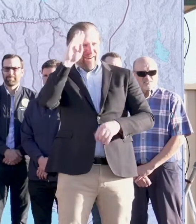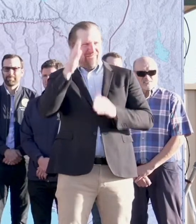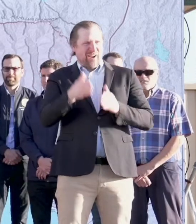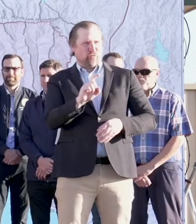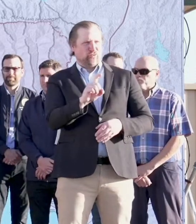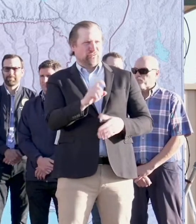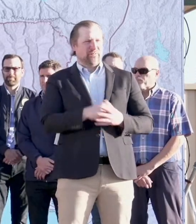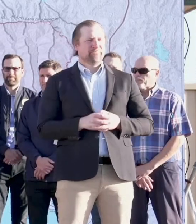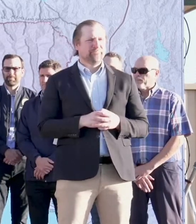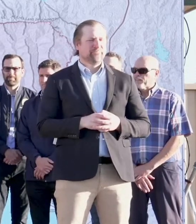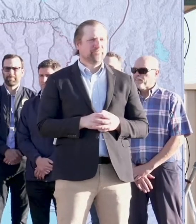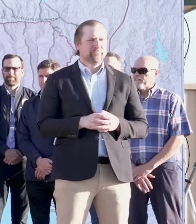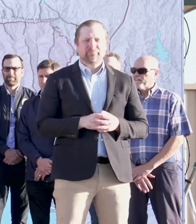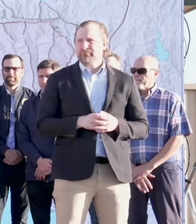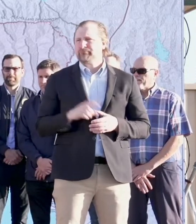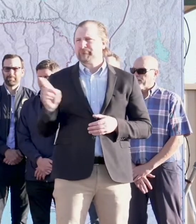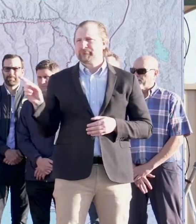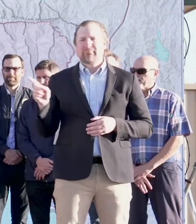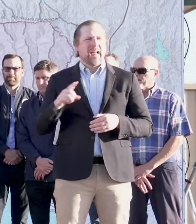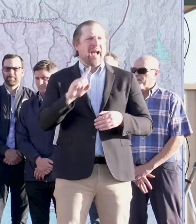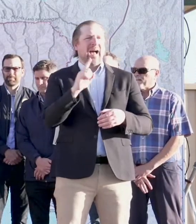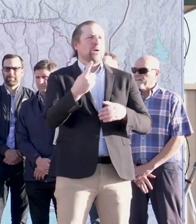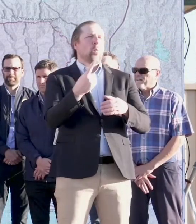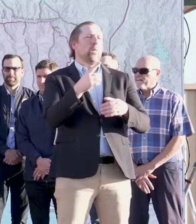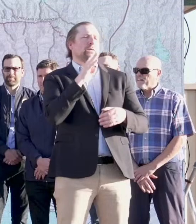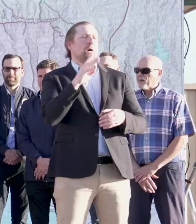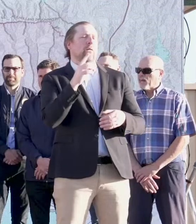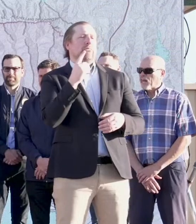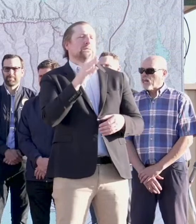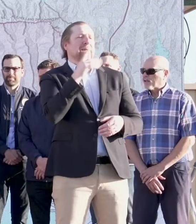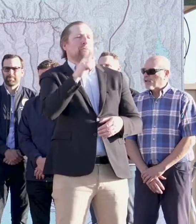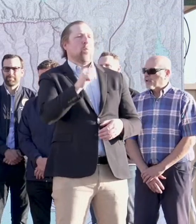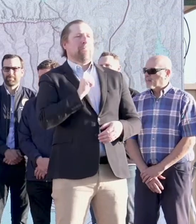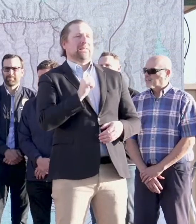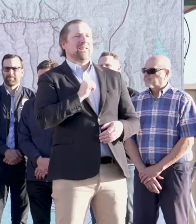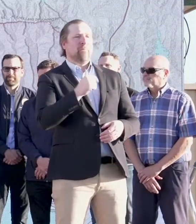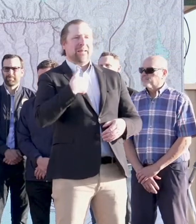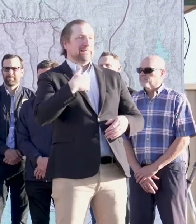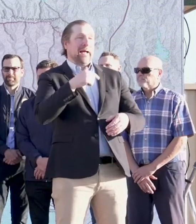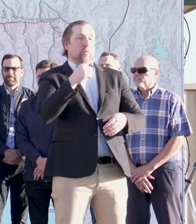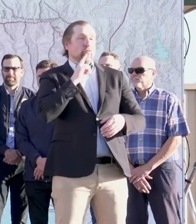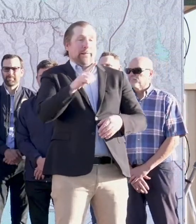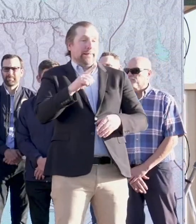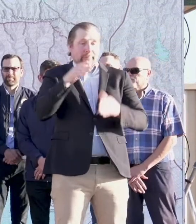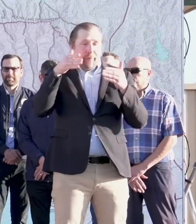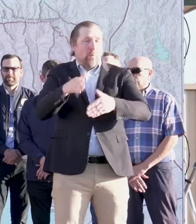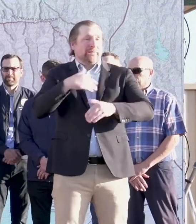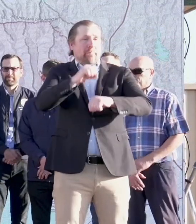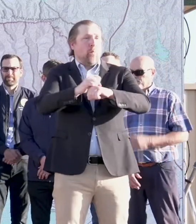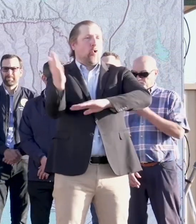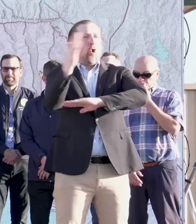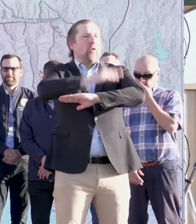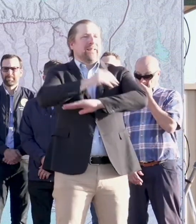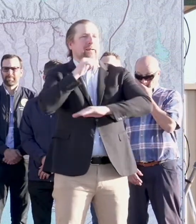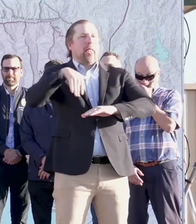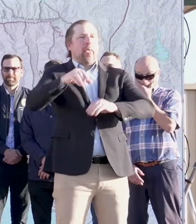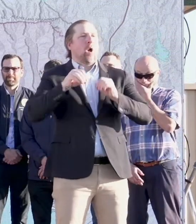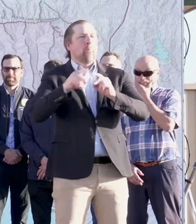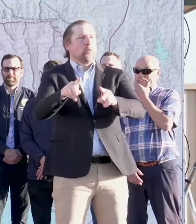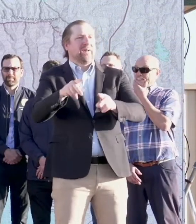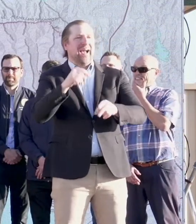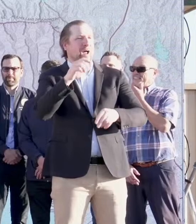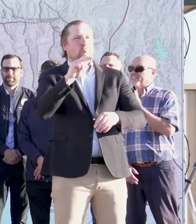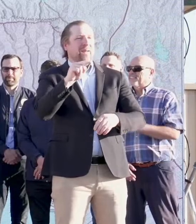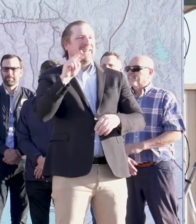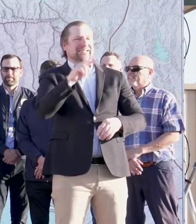morale? I can only speak for myself because I have my head down working all day, so I haven't had the opportunity necessarily. I don't even get to see